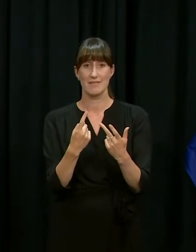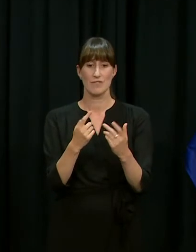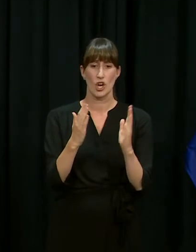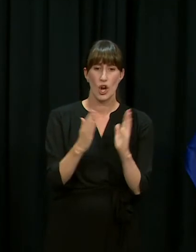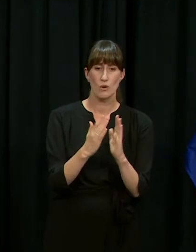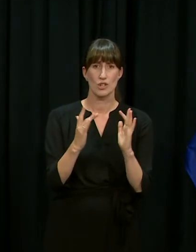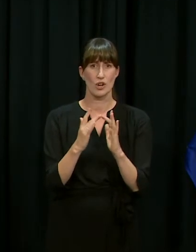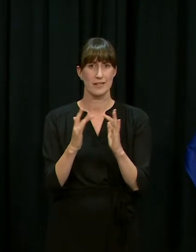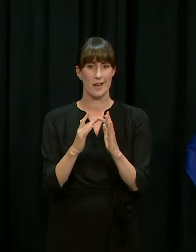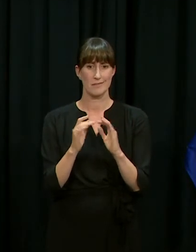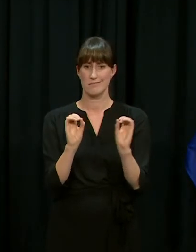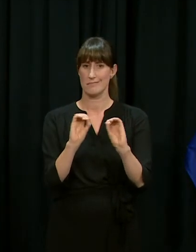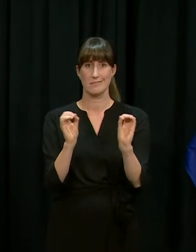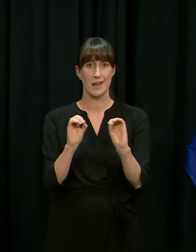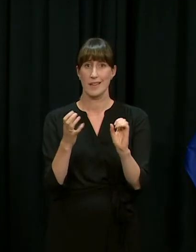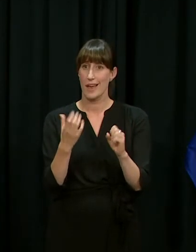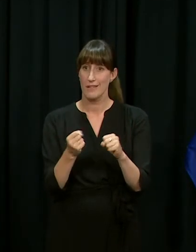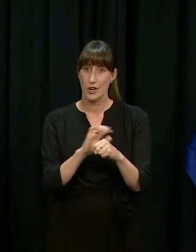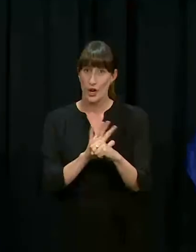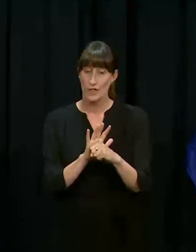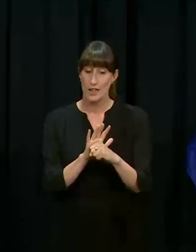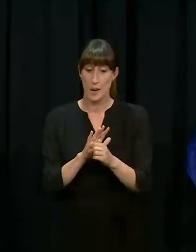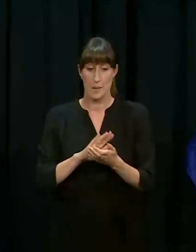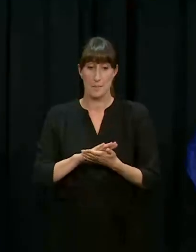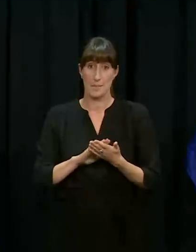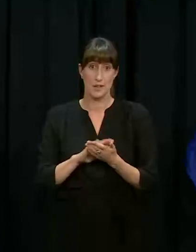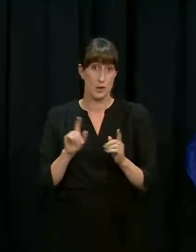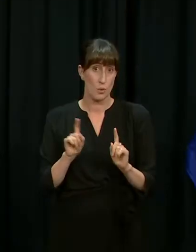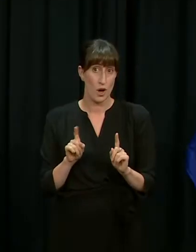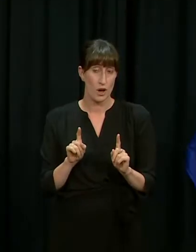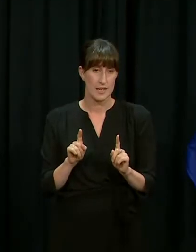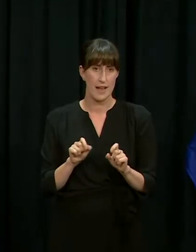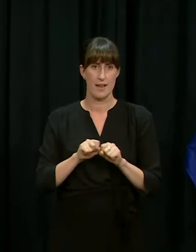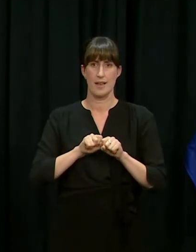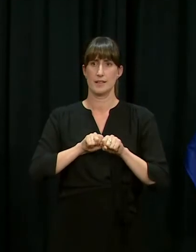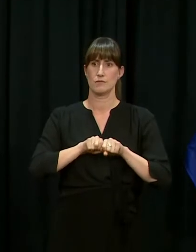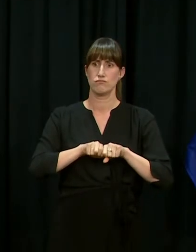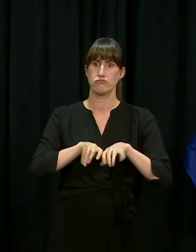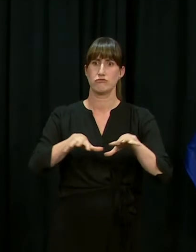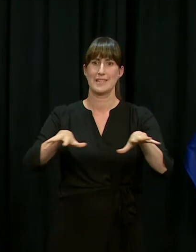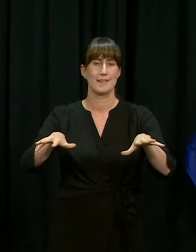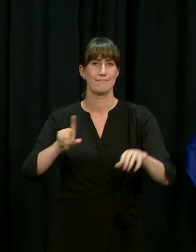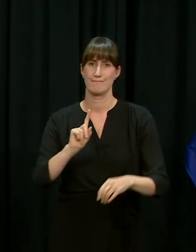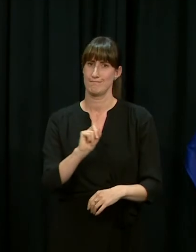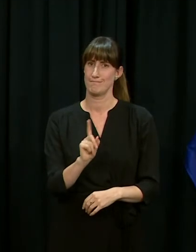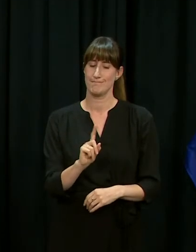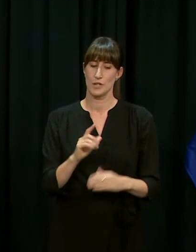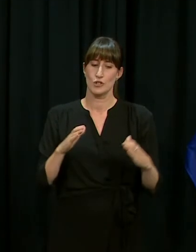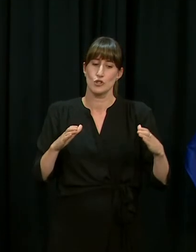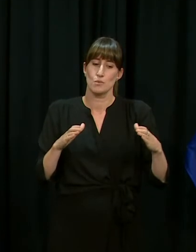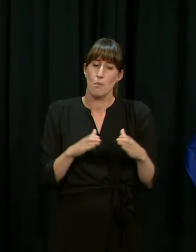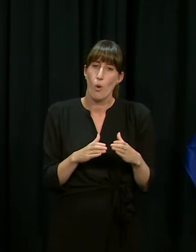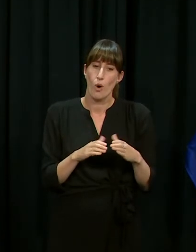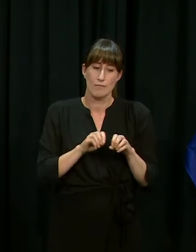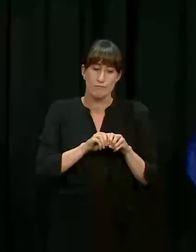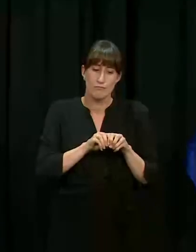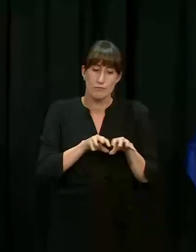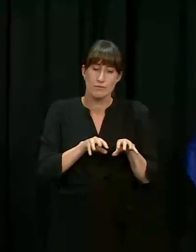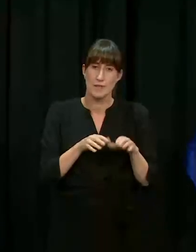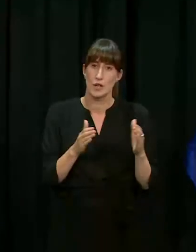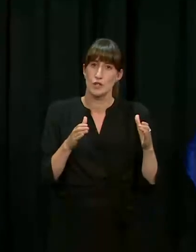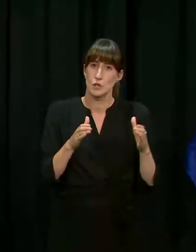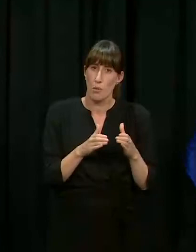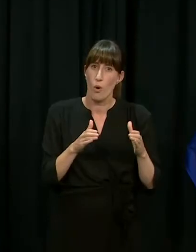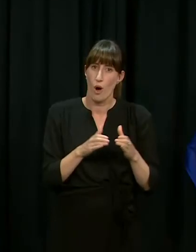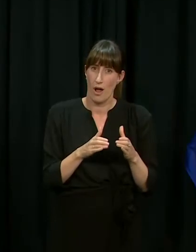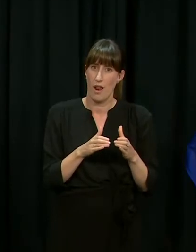negative. What this tells us is that we don't have a widespread outbreak, but rather a small chain of transmission, which is manageable